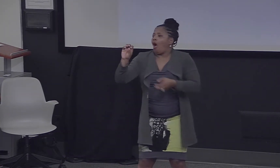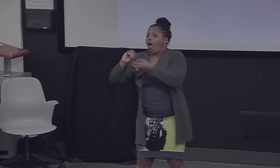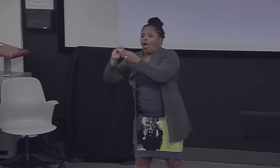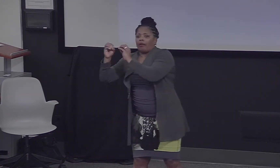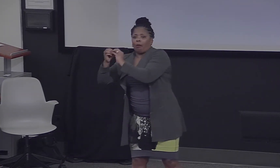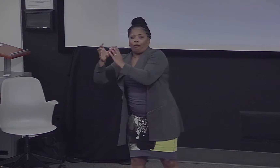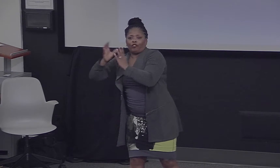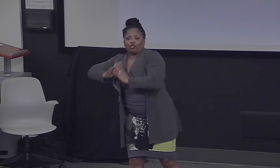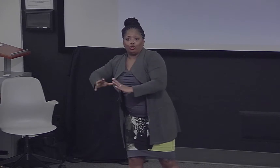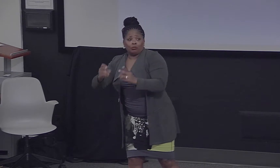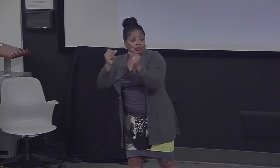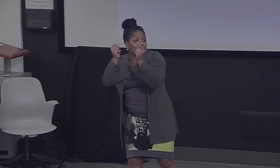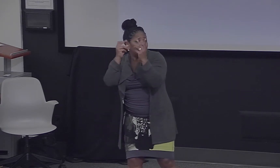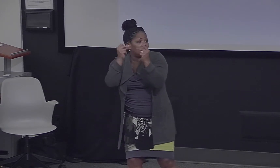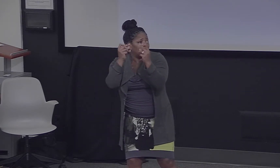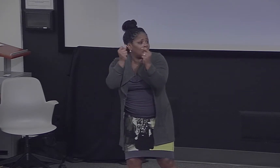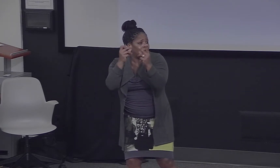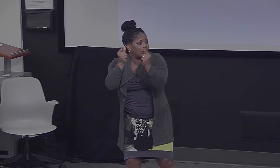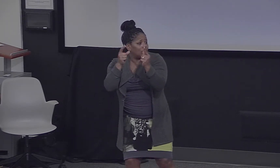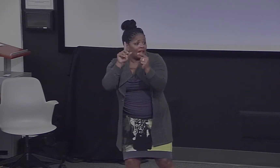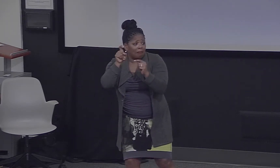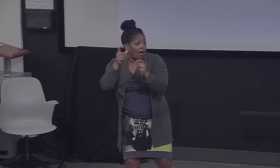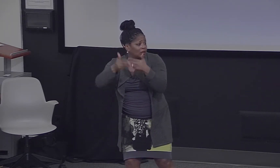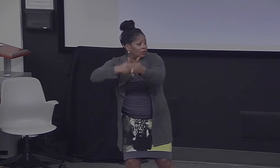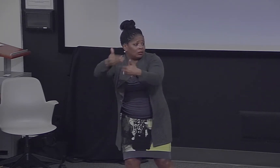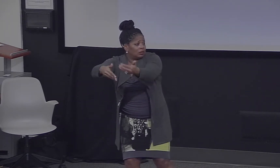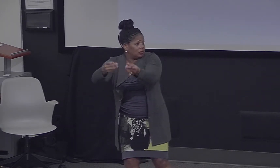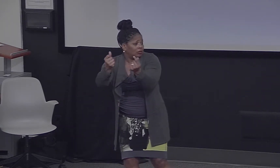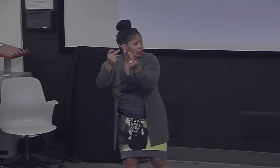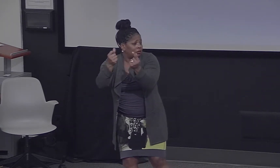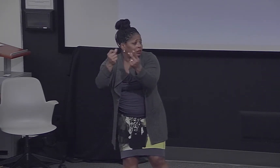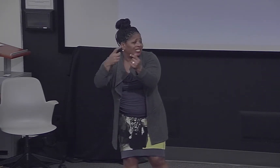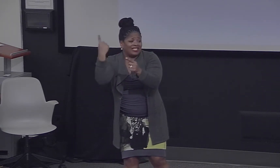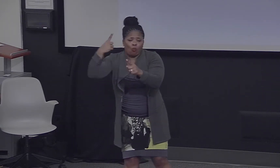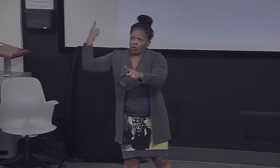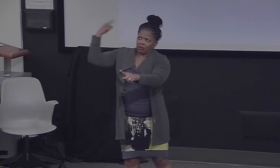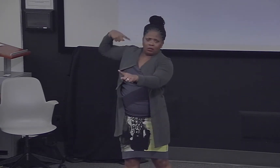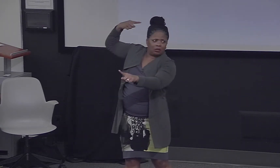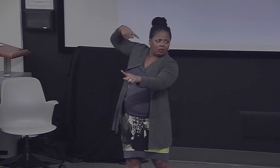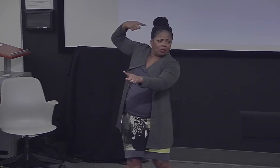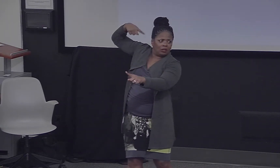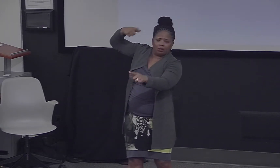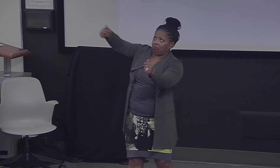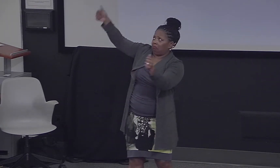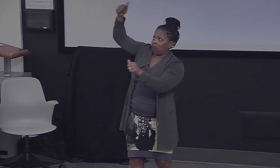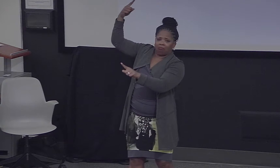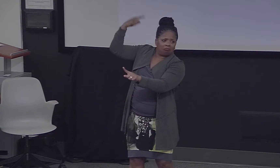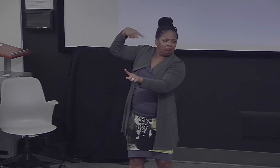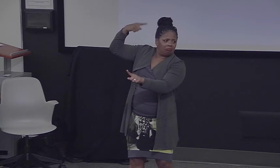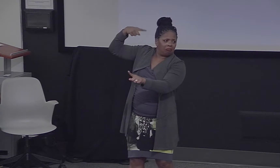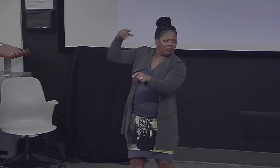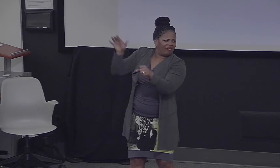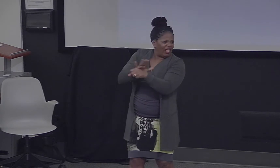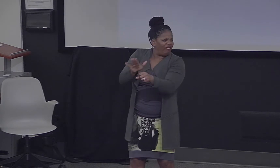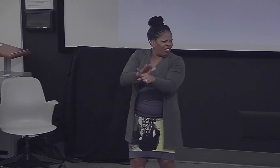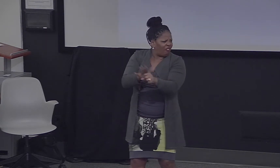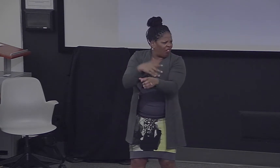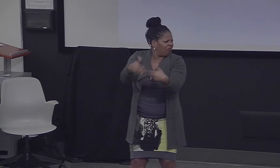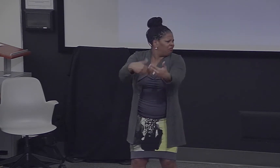From a scheduling perspective, X number of jobs need to be filled, and Y number of interpreters are available. Scheduling